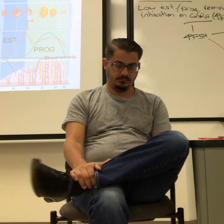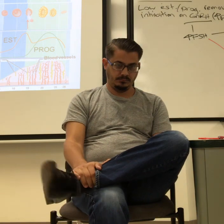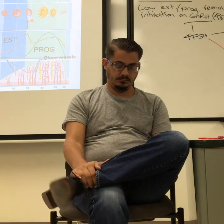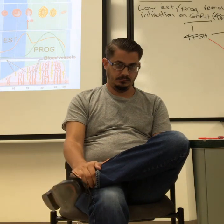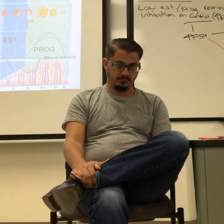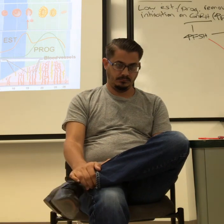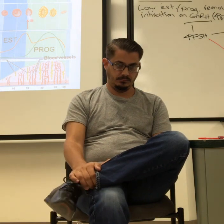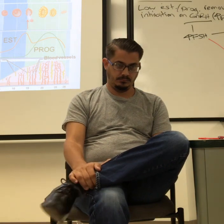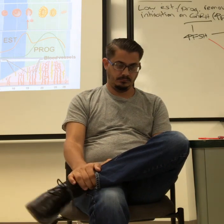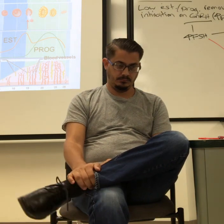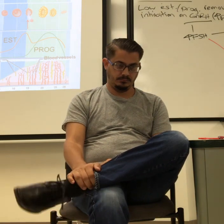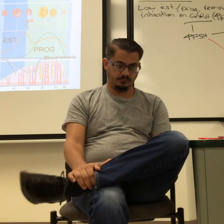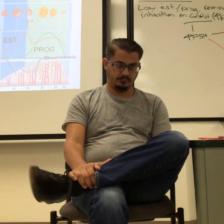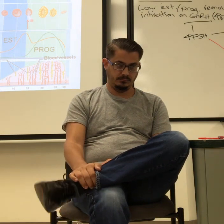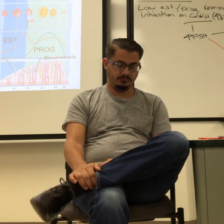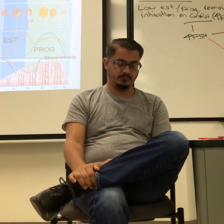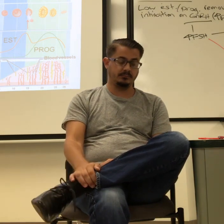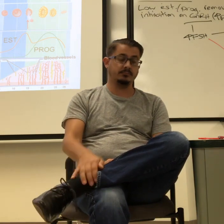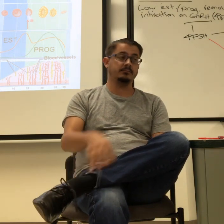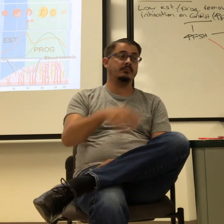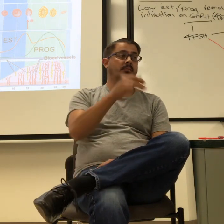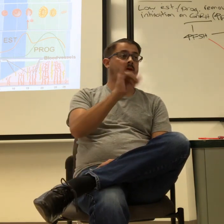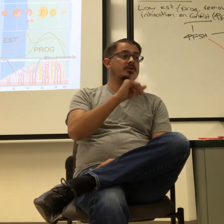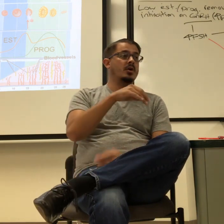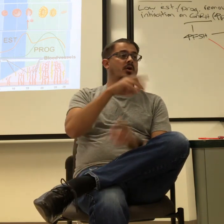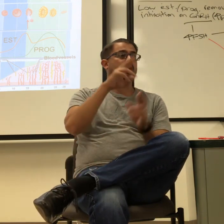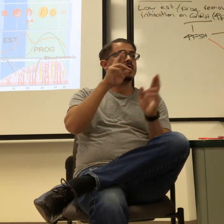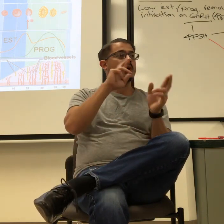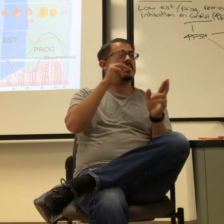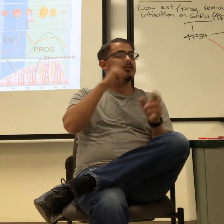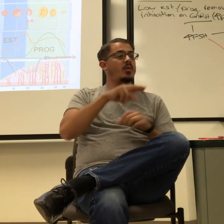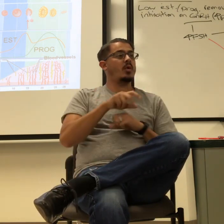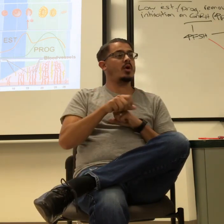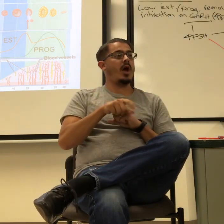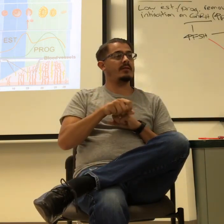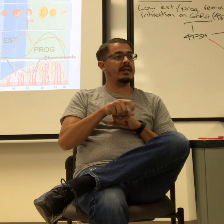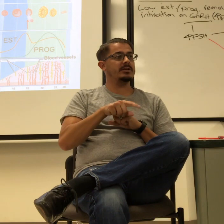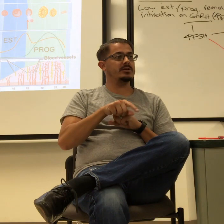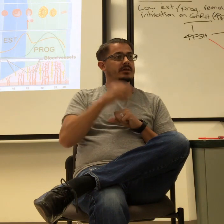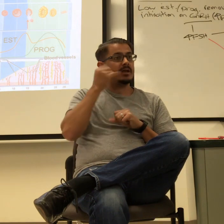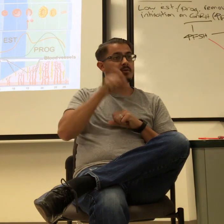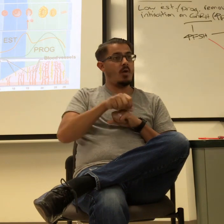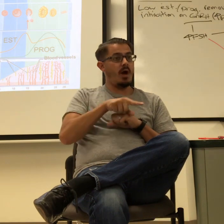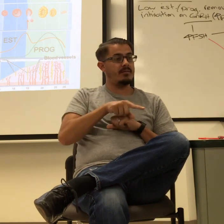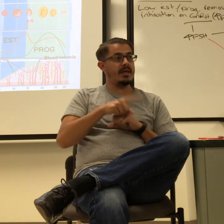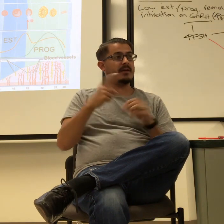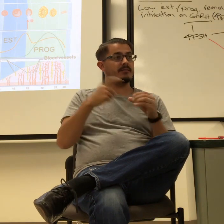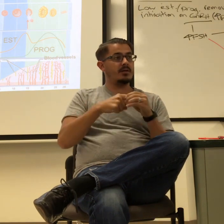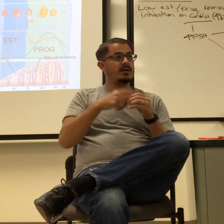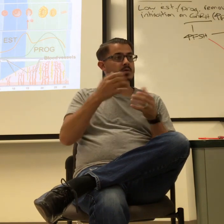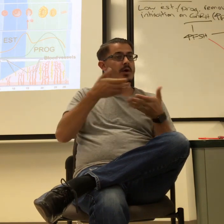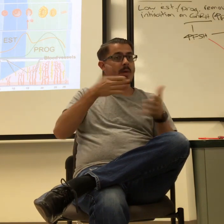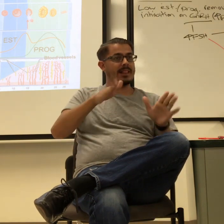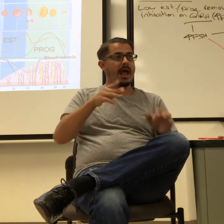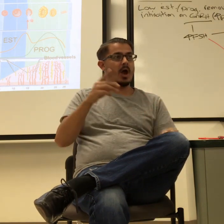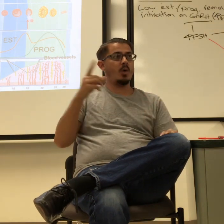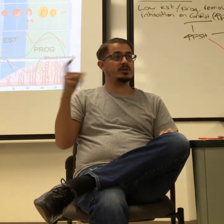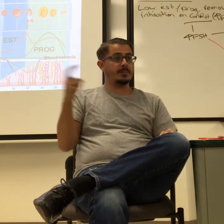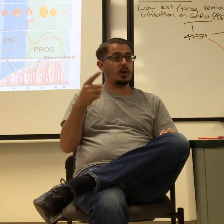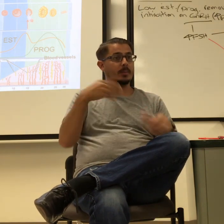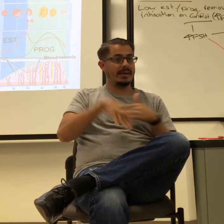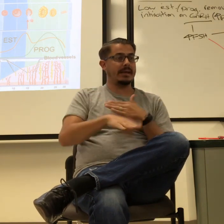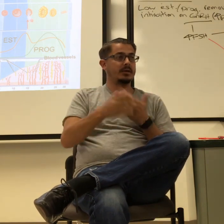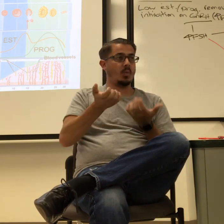Also, we're getting ready for ovulation. If you ovulate and fertilize, you want to let sperm in. So during the